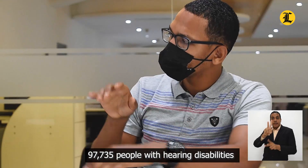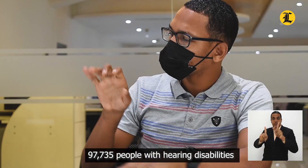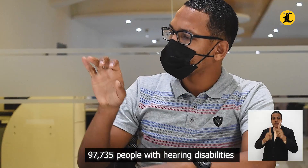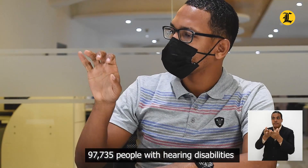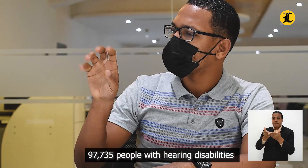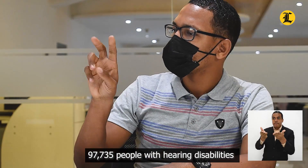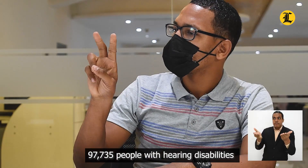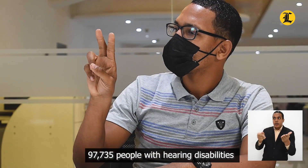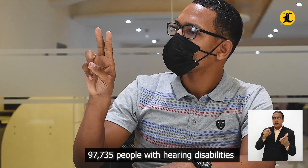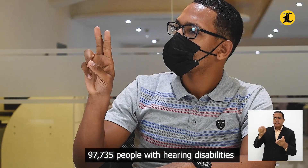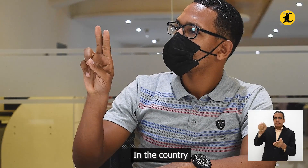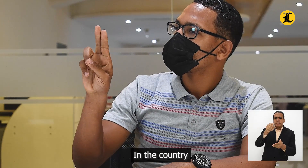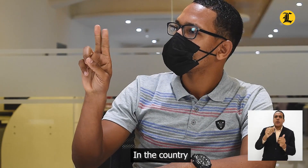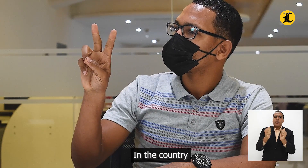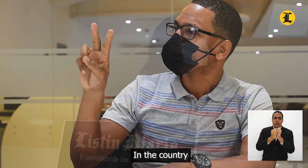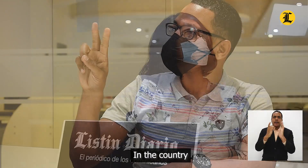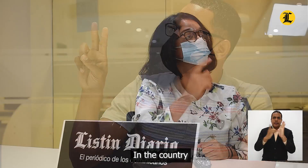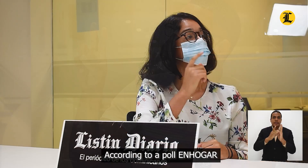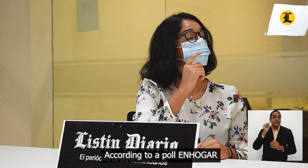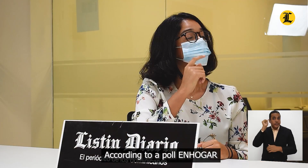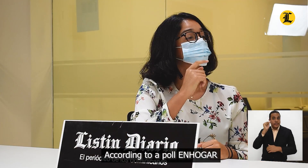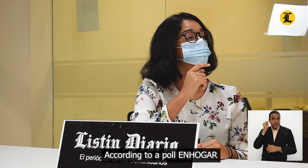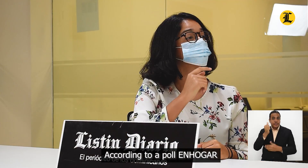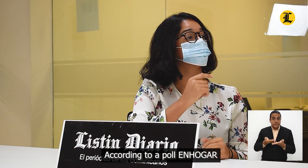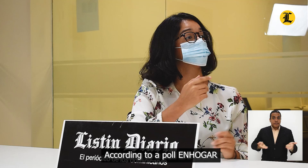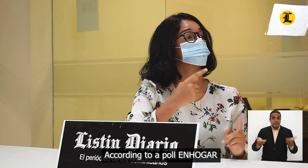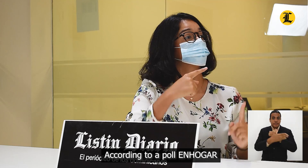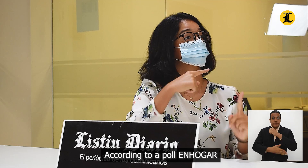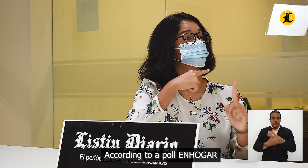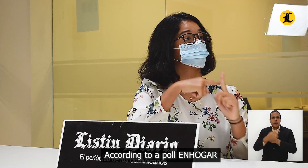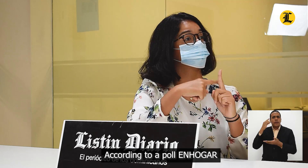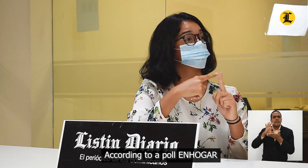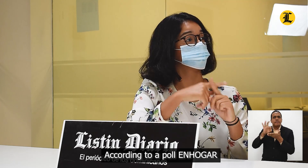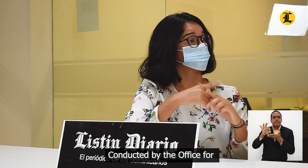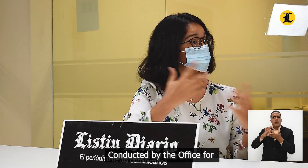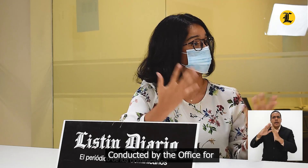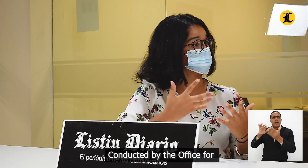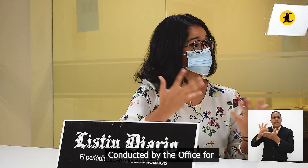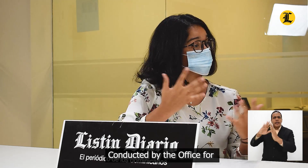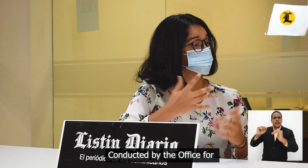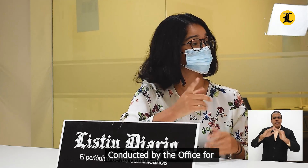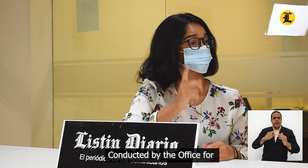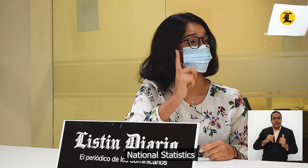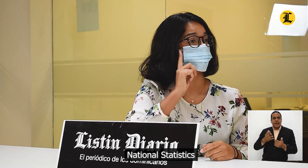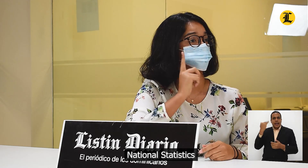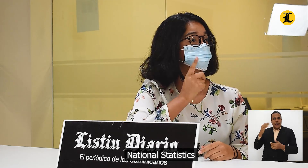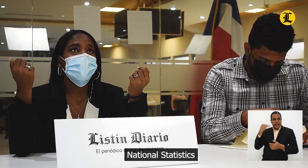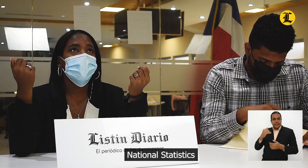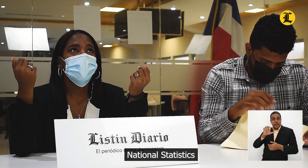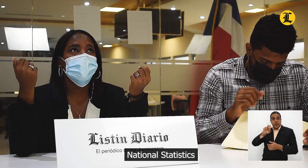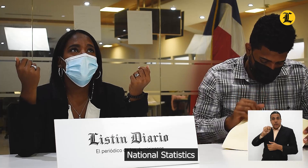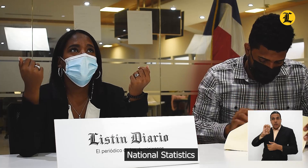97,735 people with hearing disabilities in the country, according to a poll and Hogar conducted by the Office for